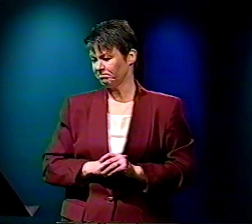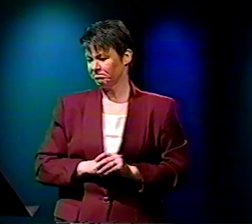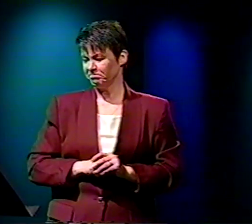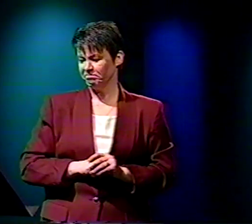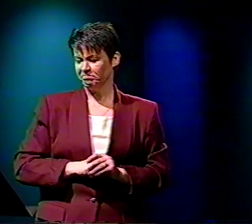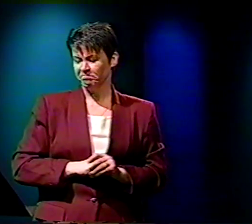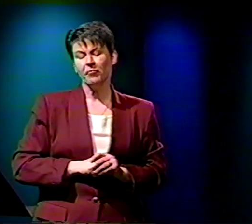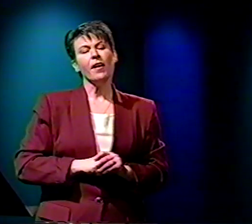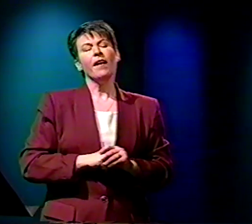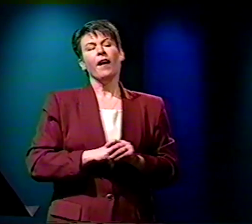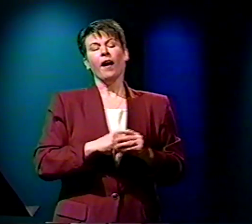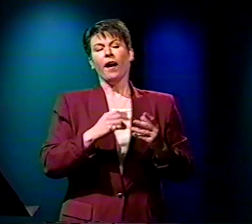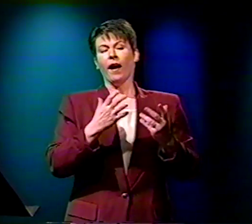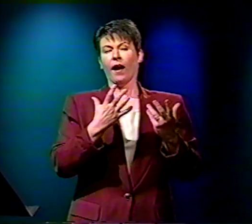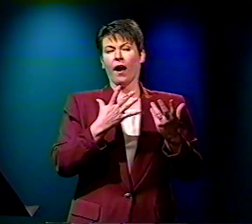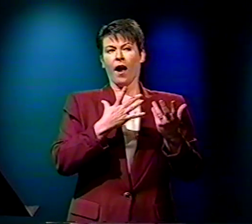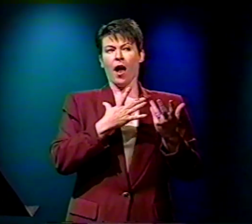take lightly.